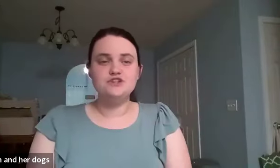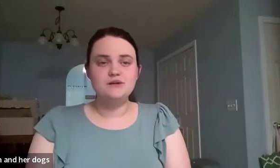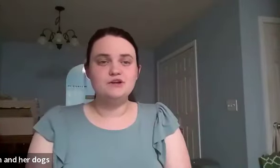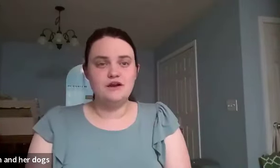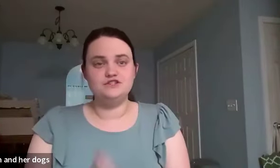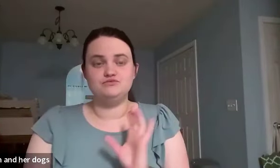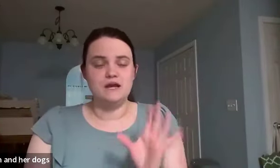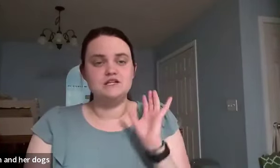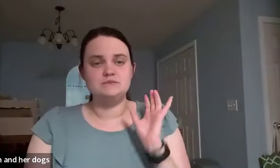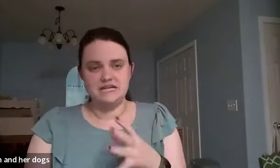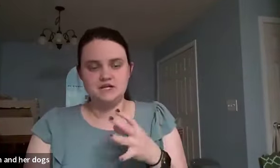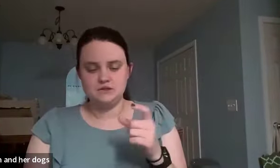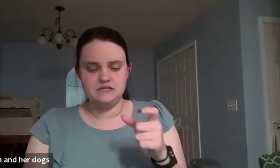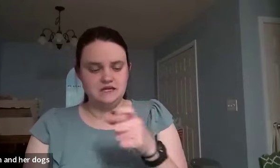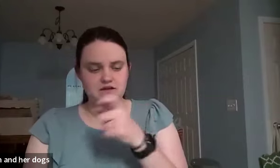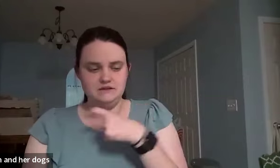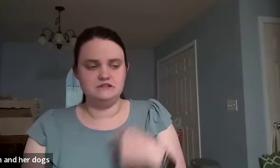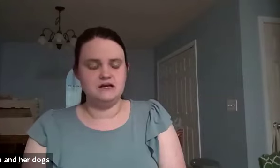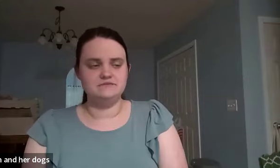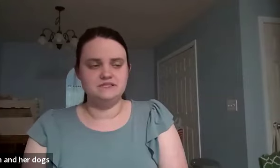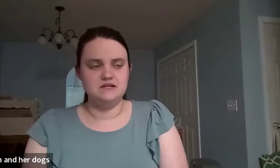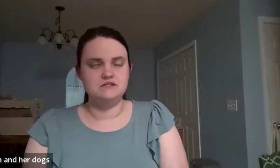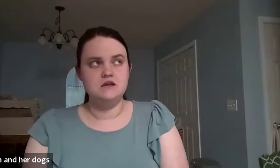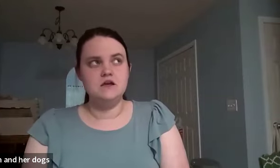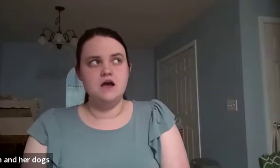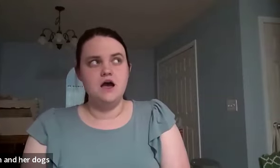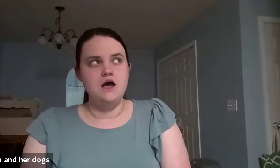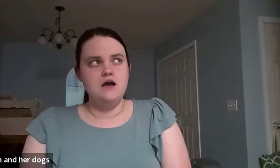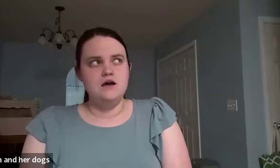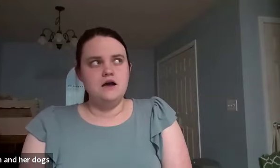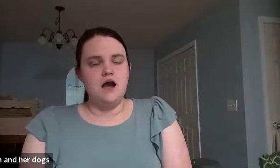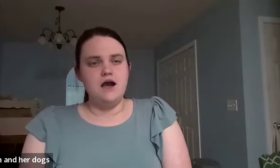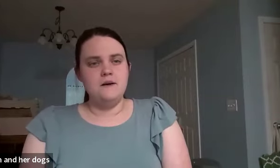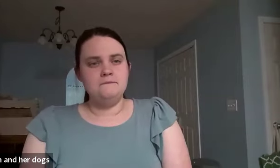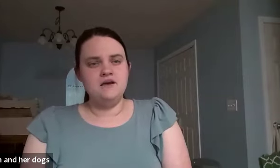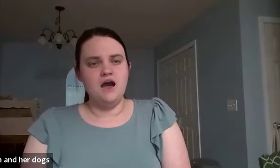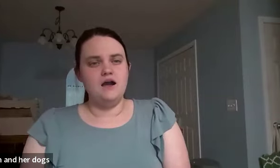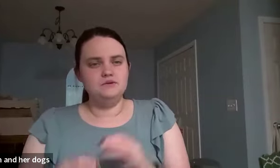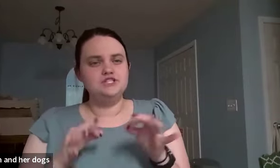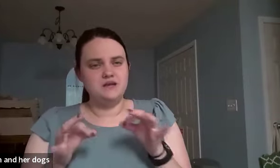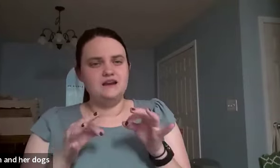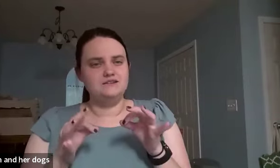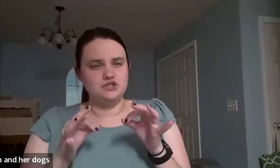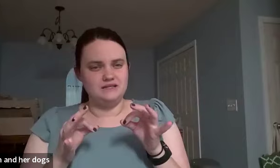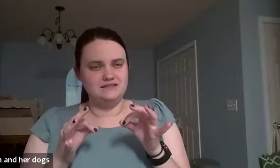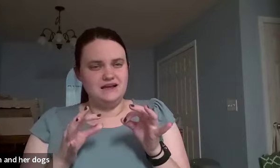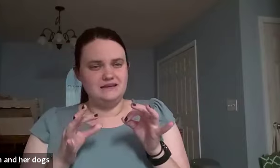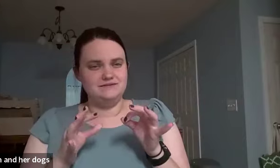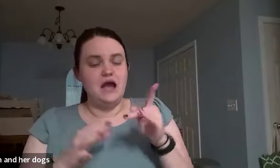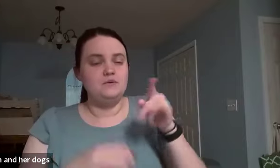Now, if you're talking about you have just regular potatoes, like little dots of potatoes, I would just kind of try to like, I